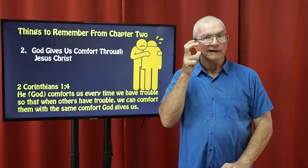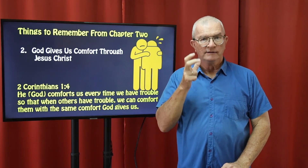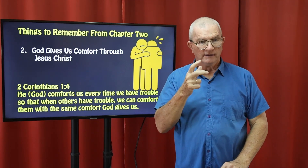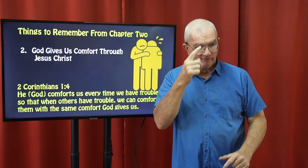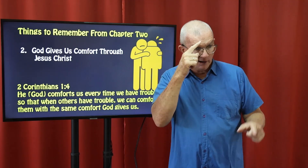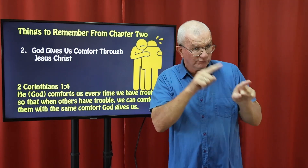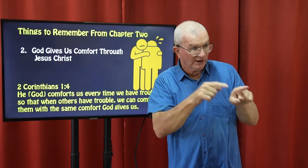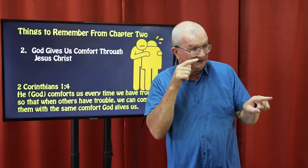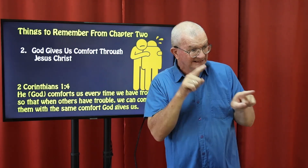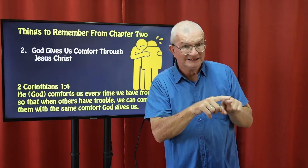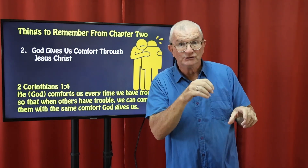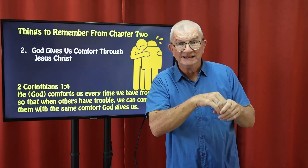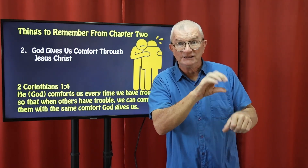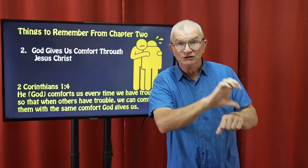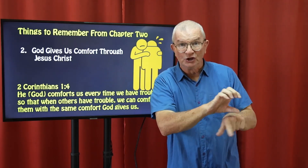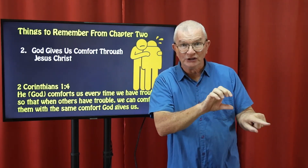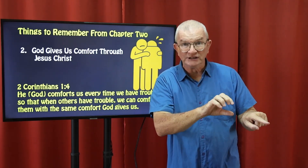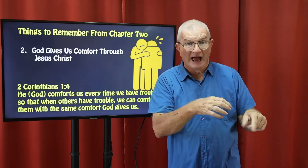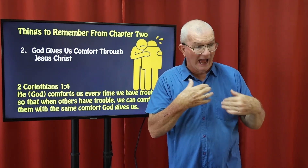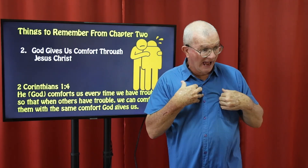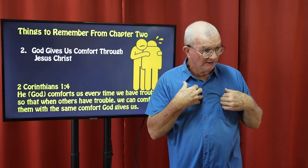When we hear a brother or sister in the church has